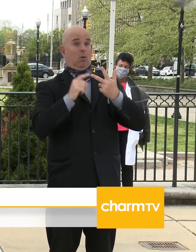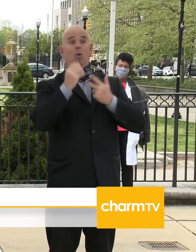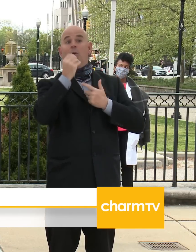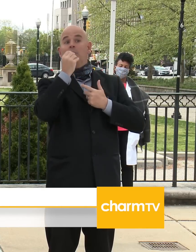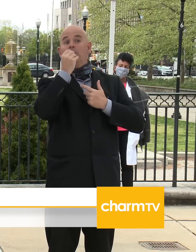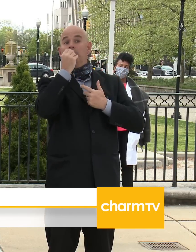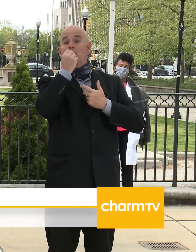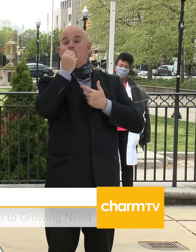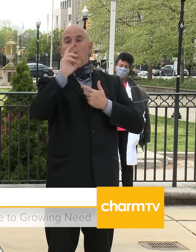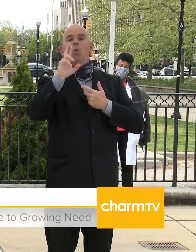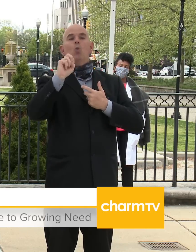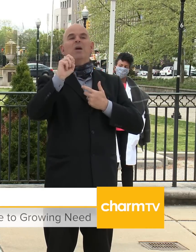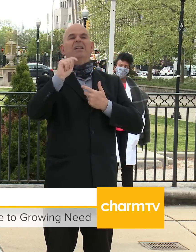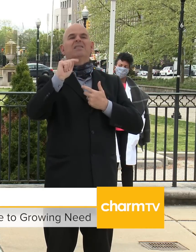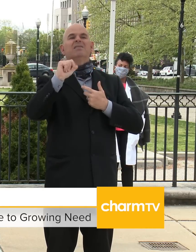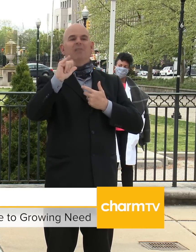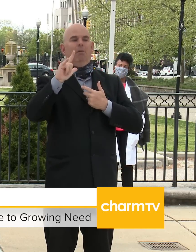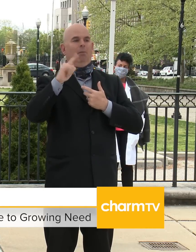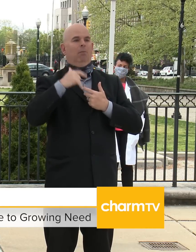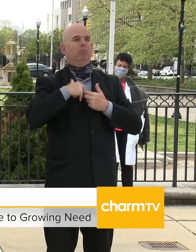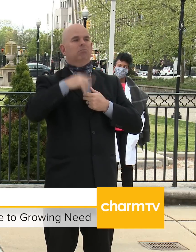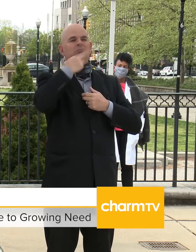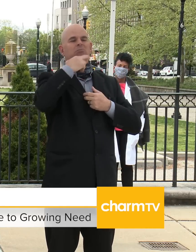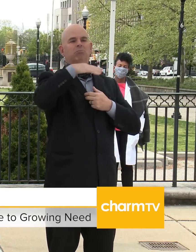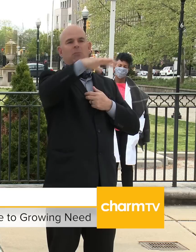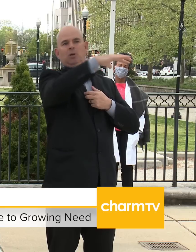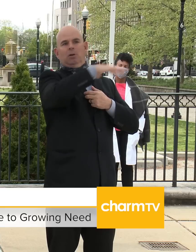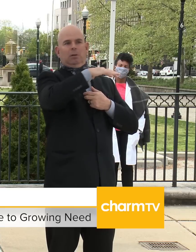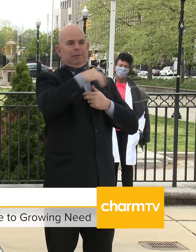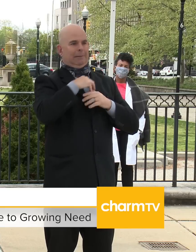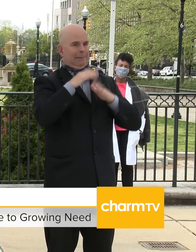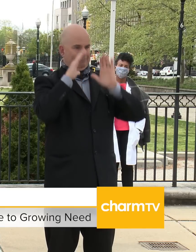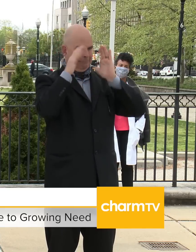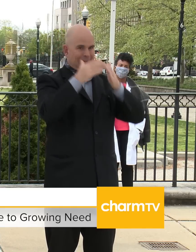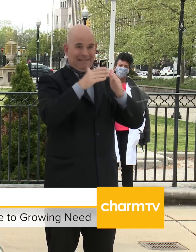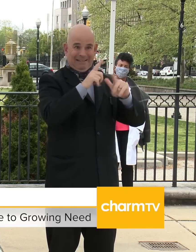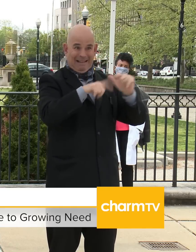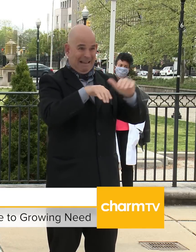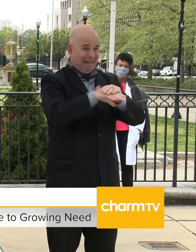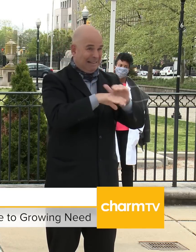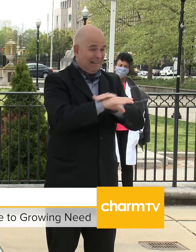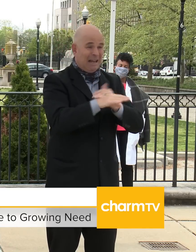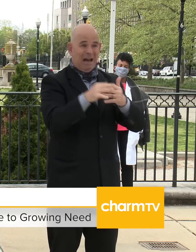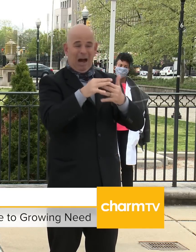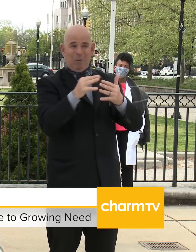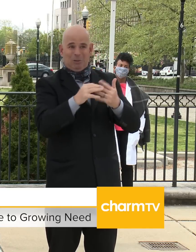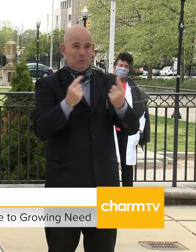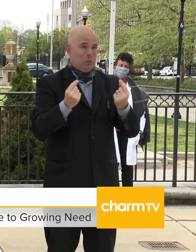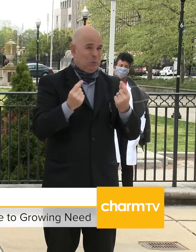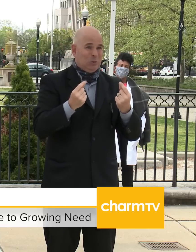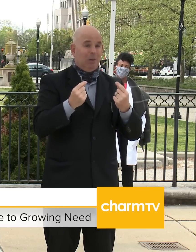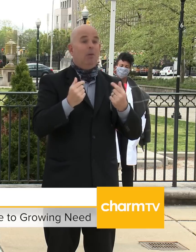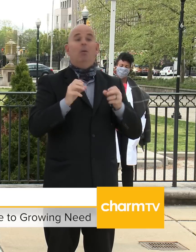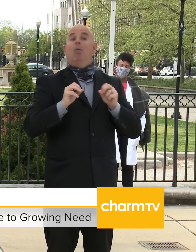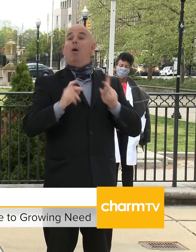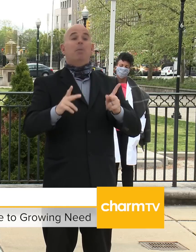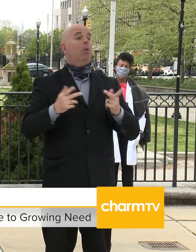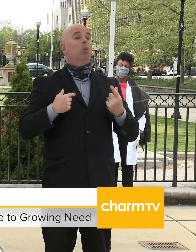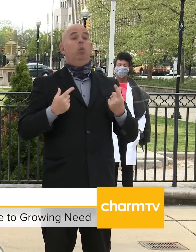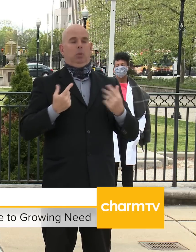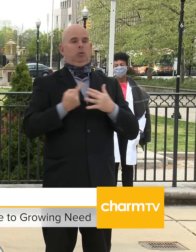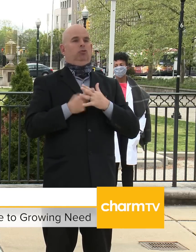focused on maximizing individual access and choice. The opportunity to launch online